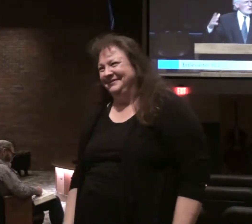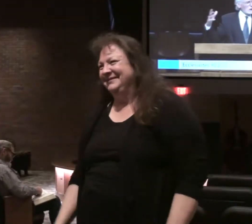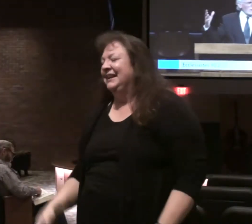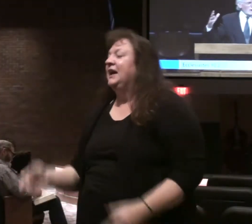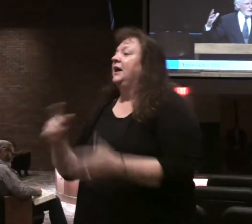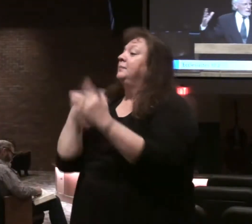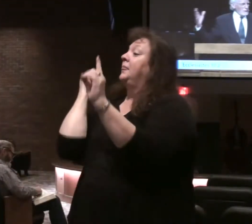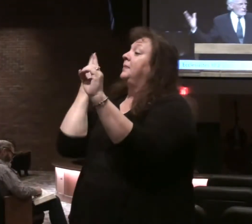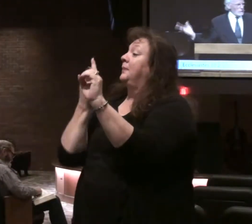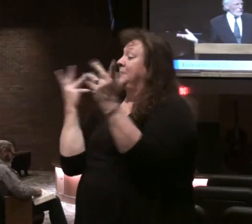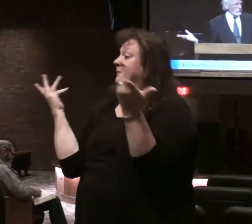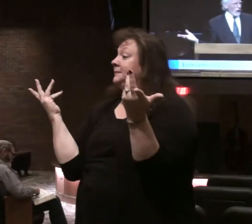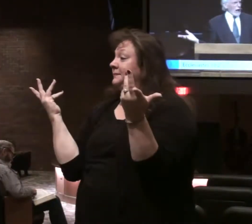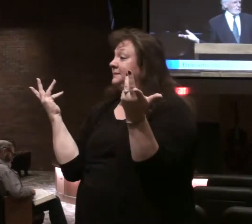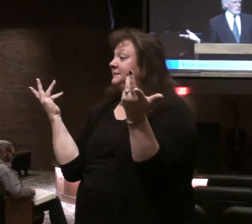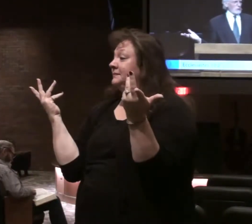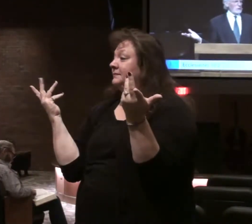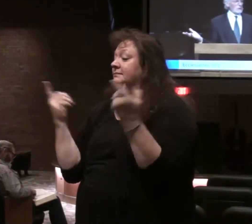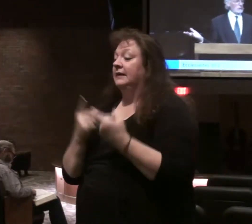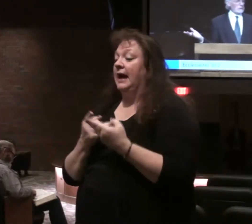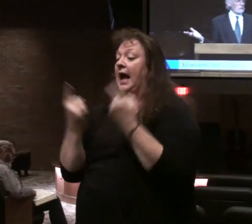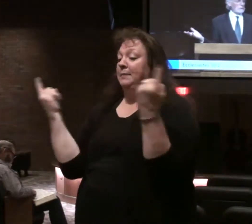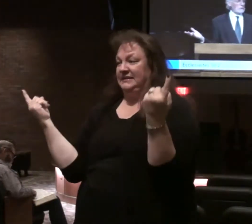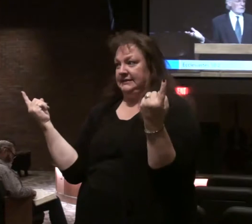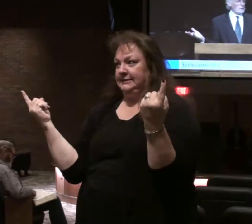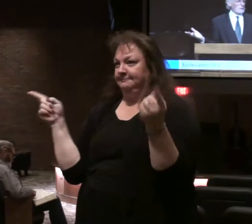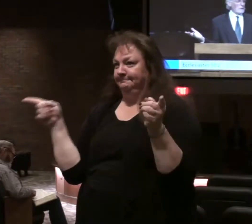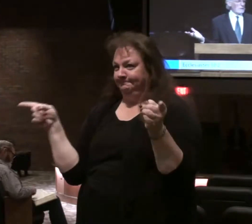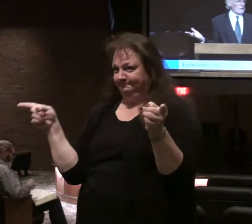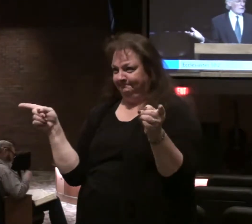What he's talking about is opposites.